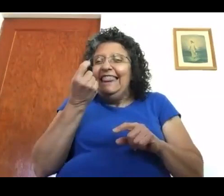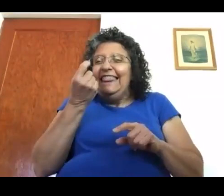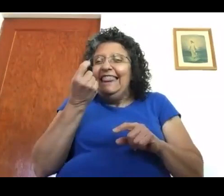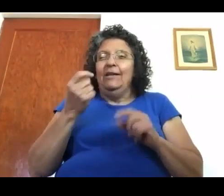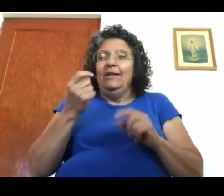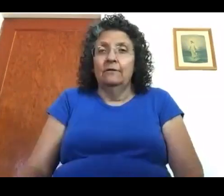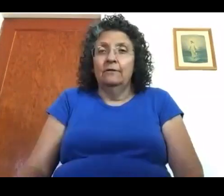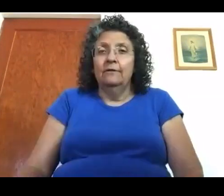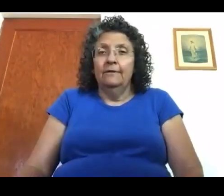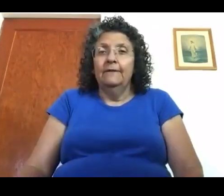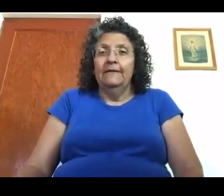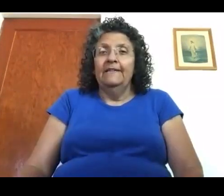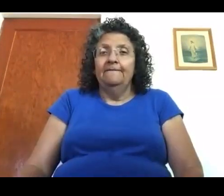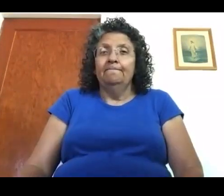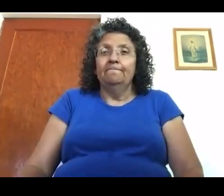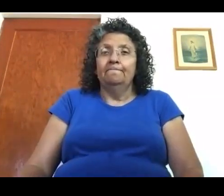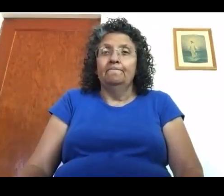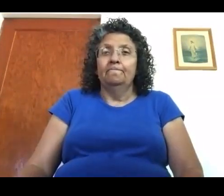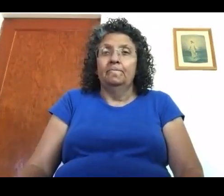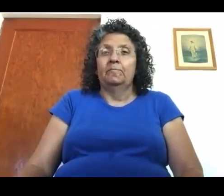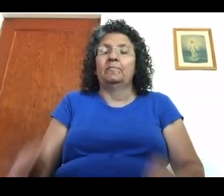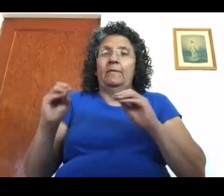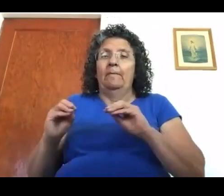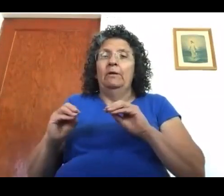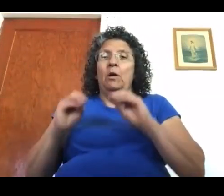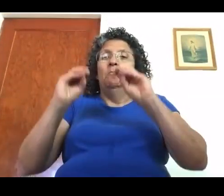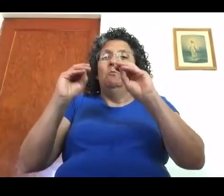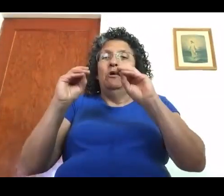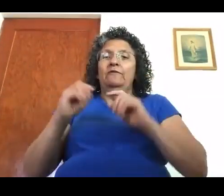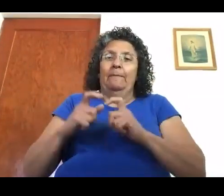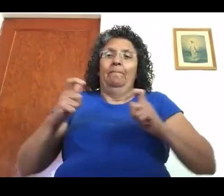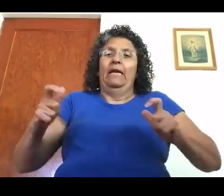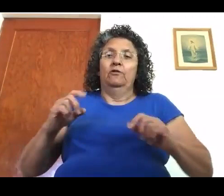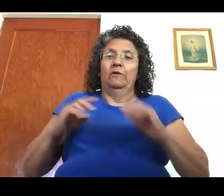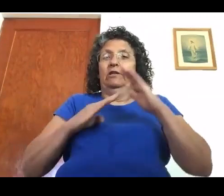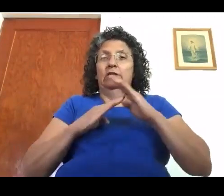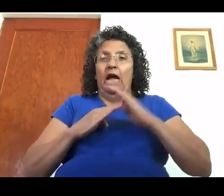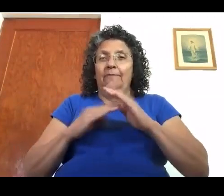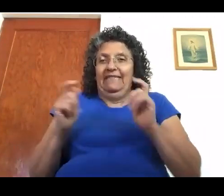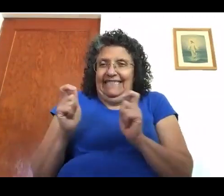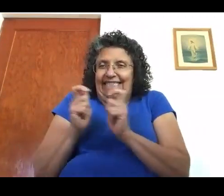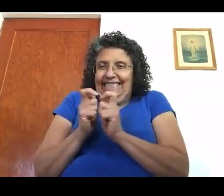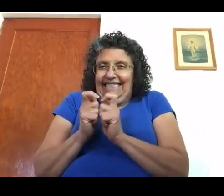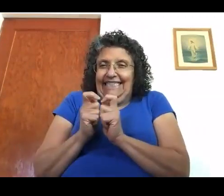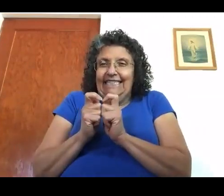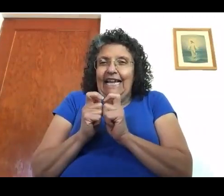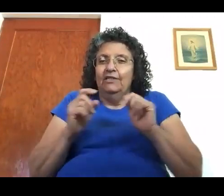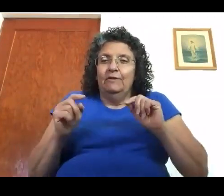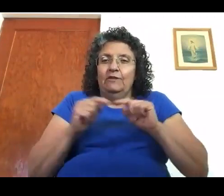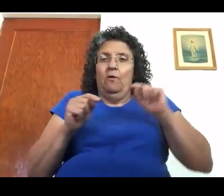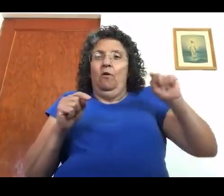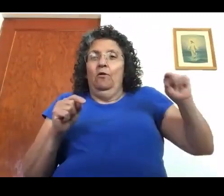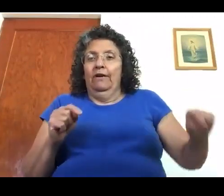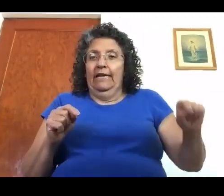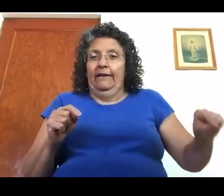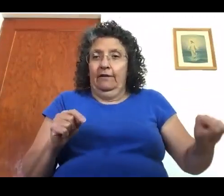Put the giant ones over here, and then the teeny tiniest ones at the other end.